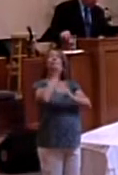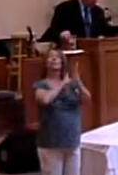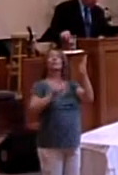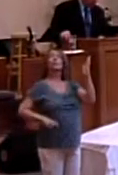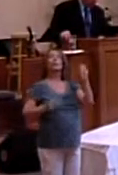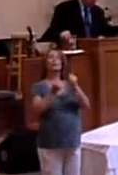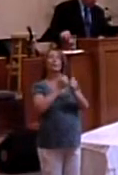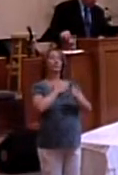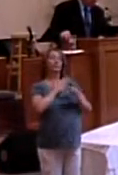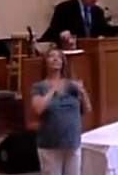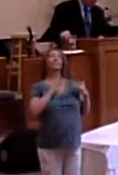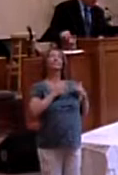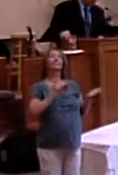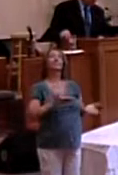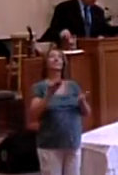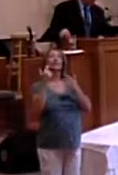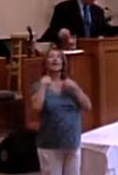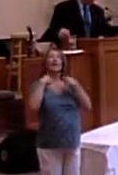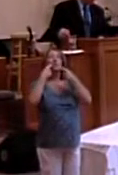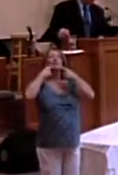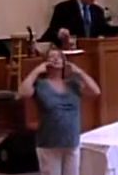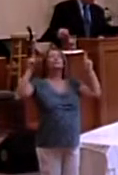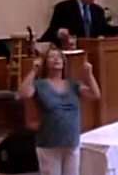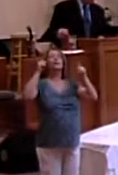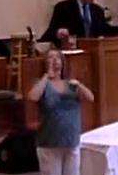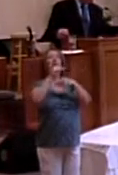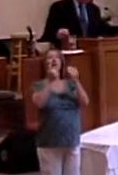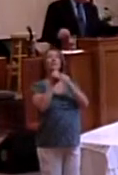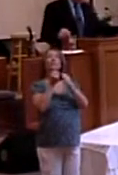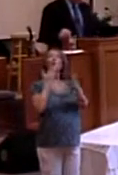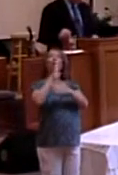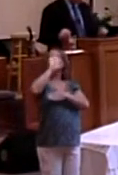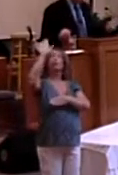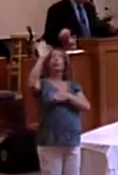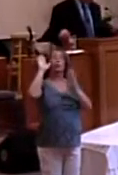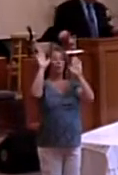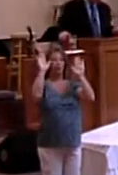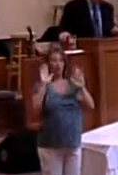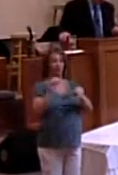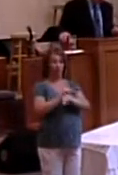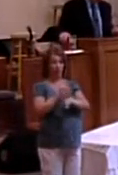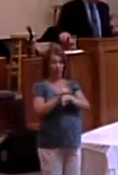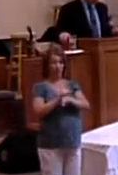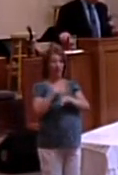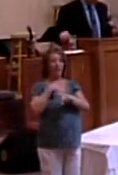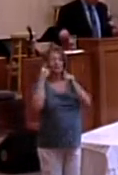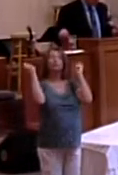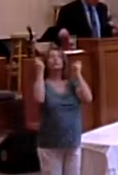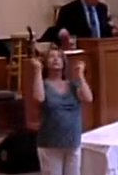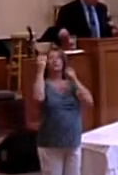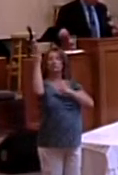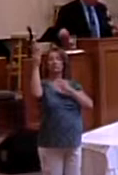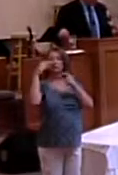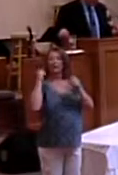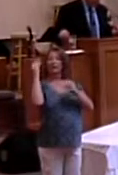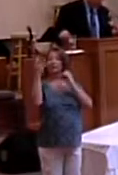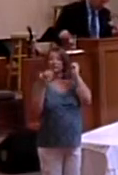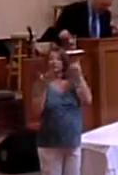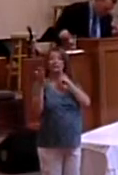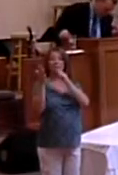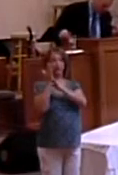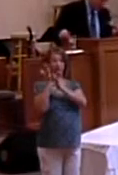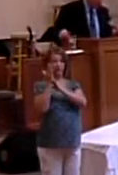heart. I will tell of all of your wonders. I will be glad and rejoice in you. I will sing praise to you in your name. I will